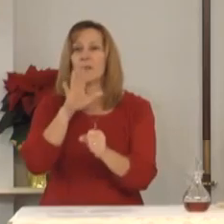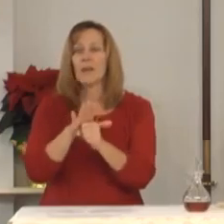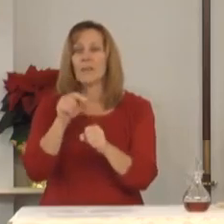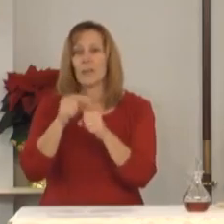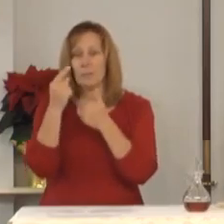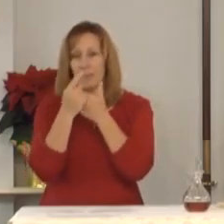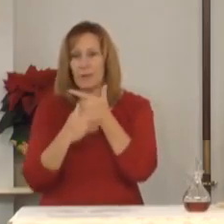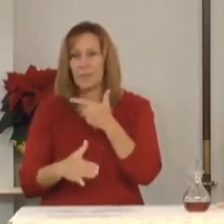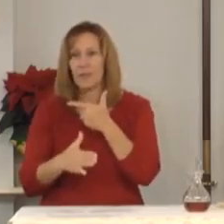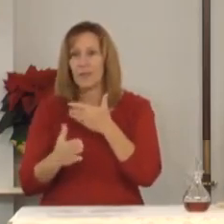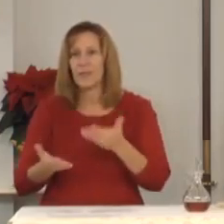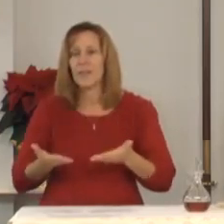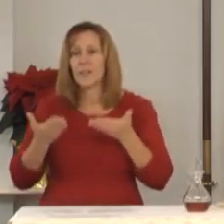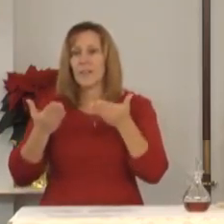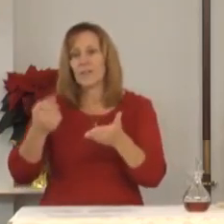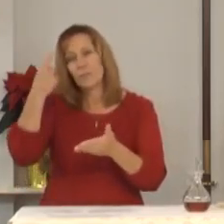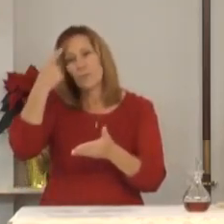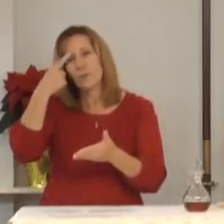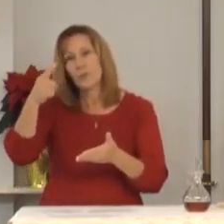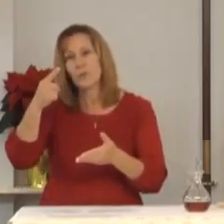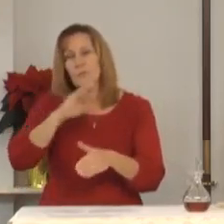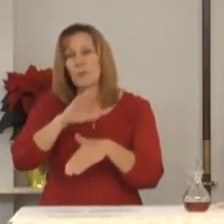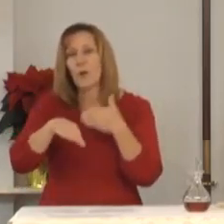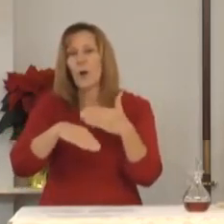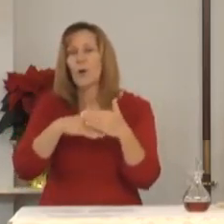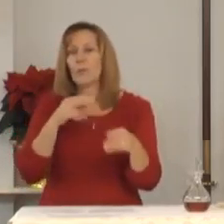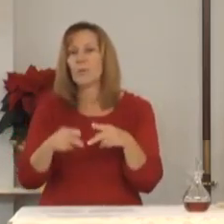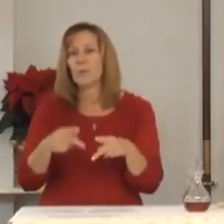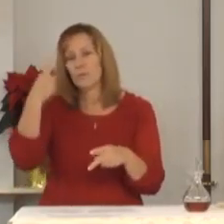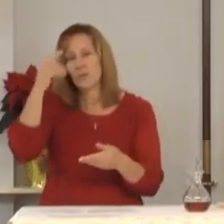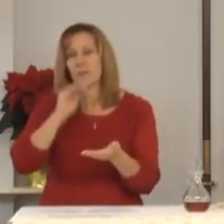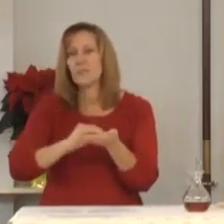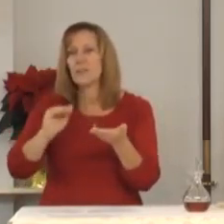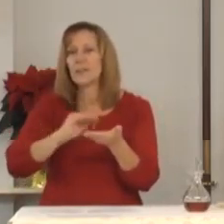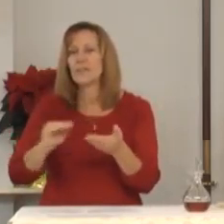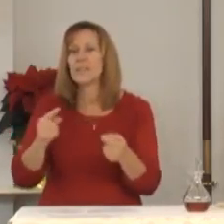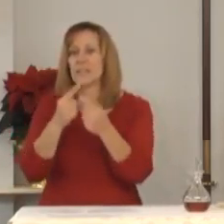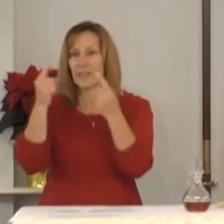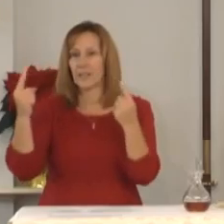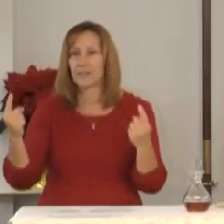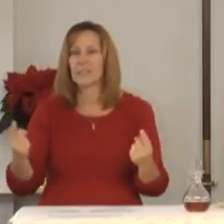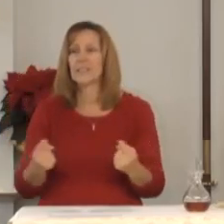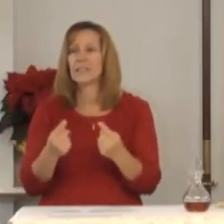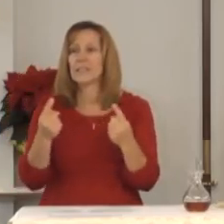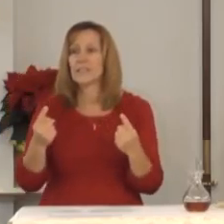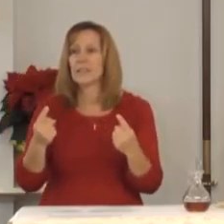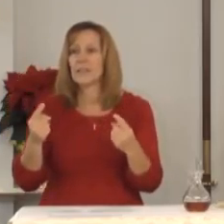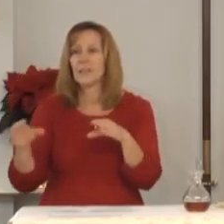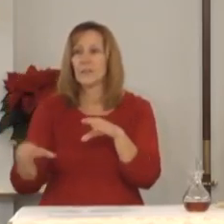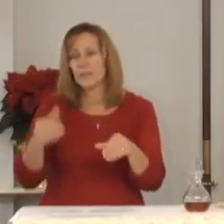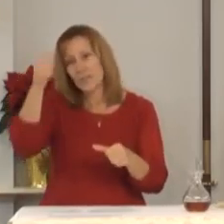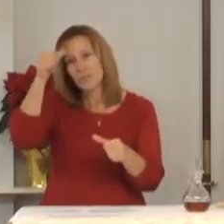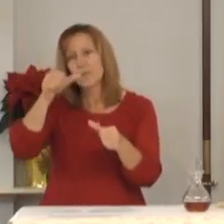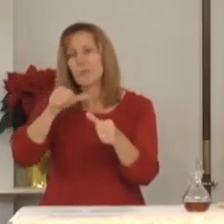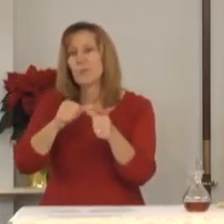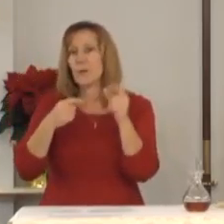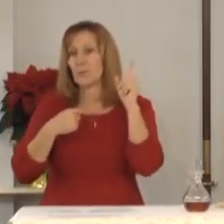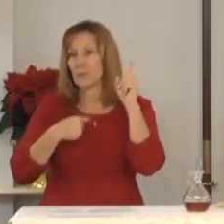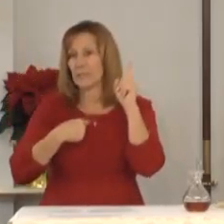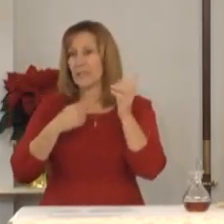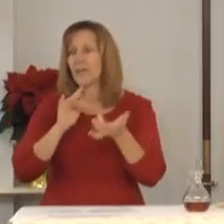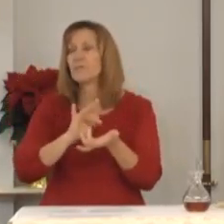in my blood, shed for you and for all people for the forgiveness of sin. Do this for